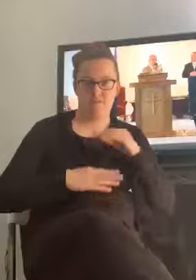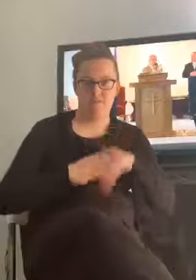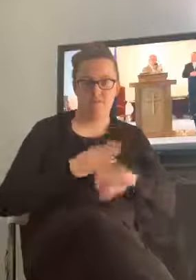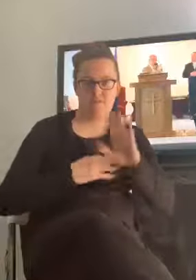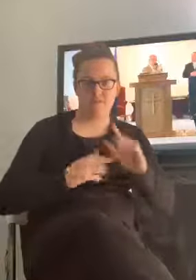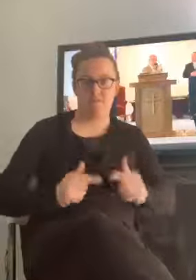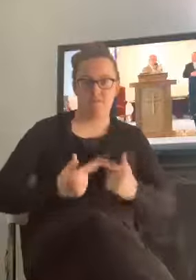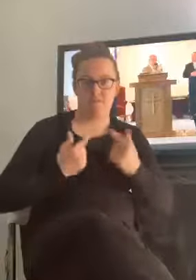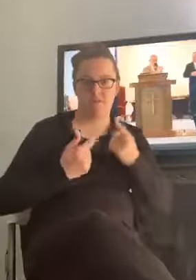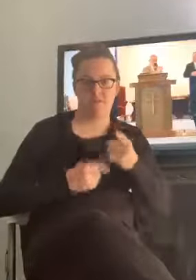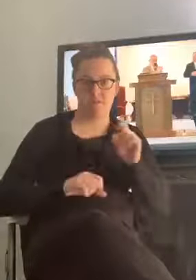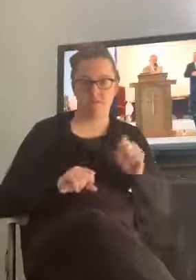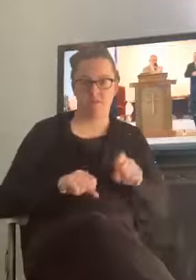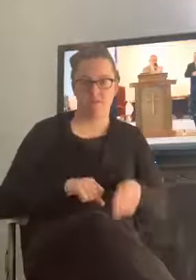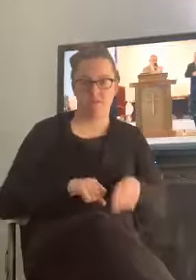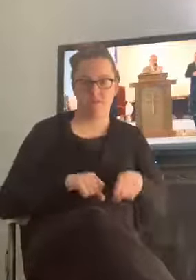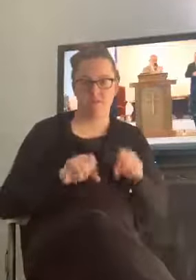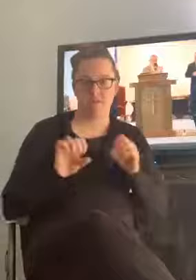do